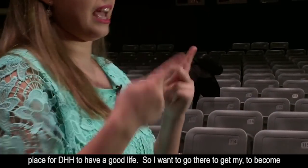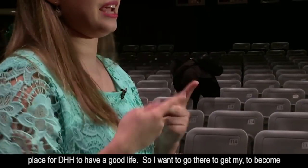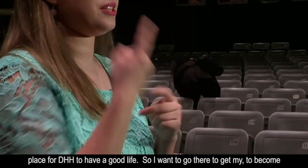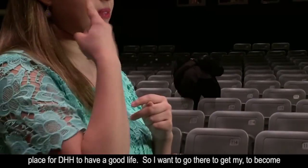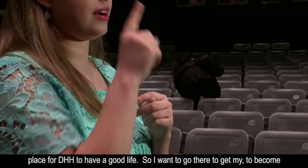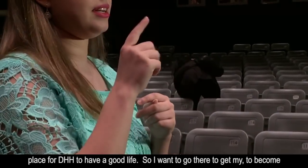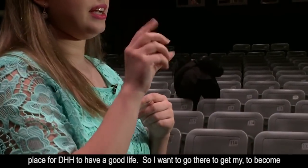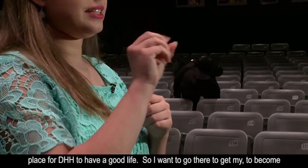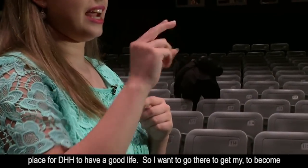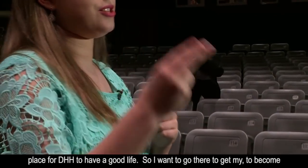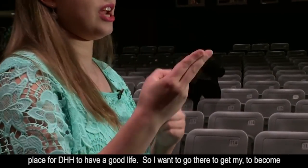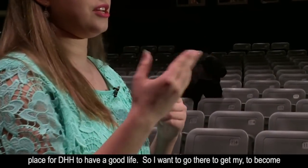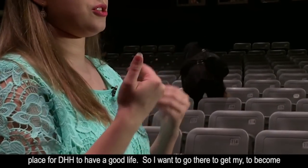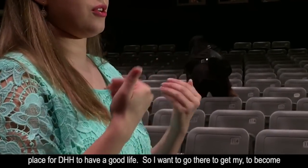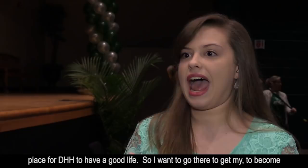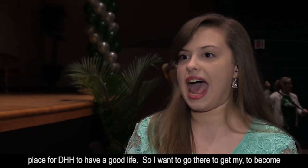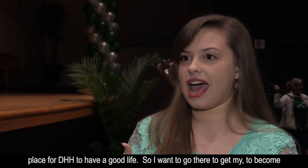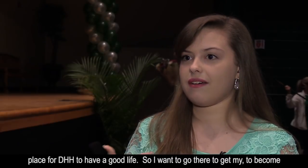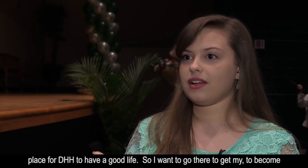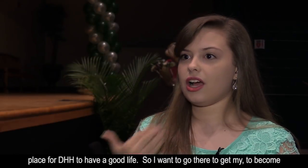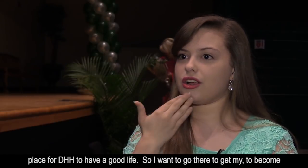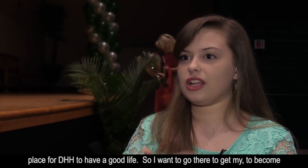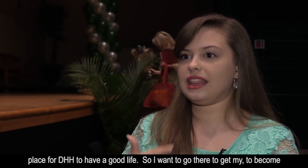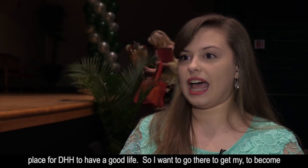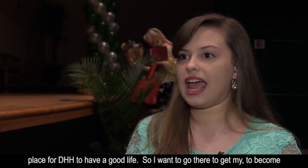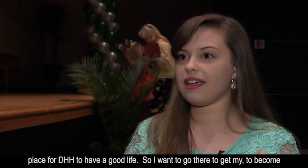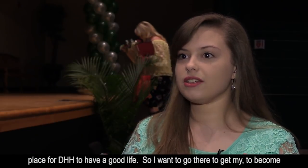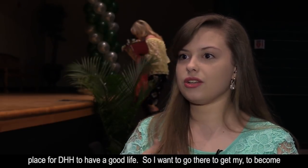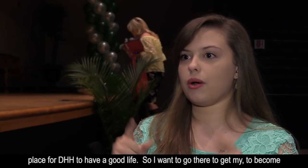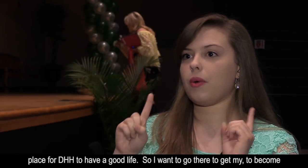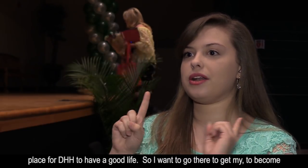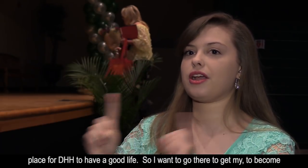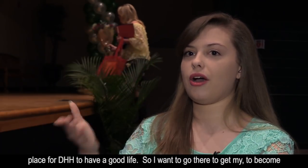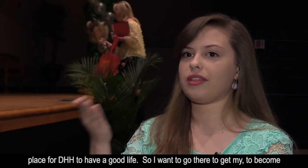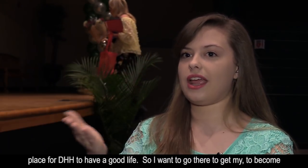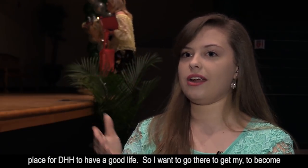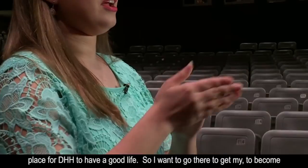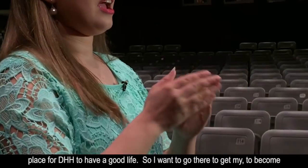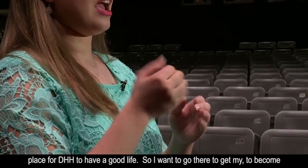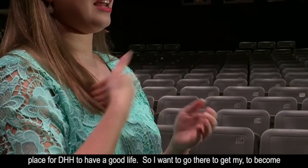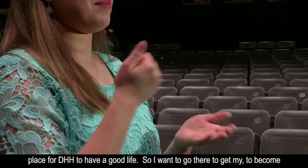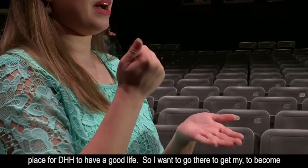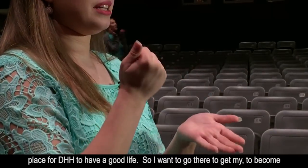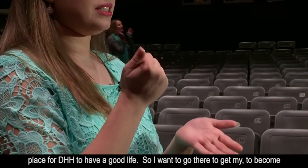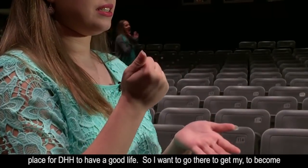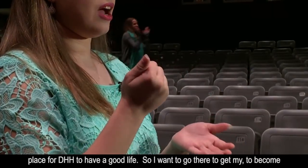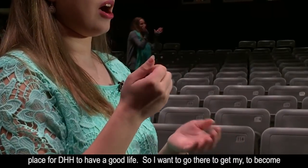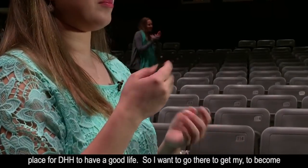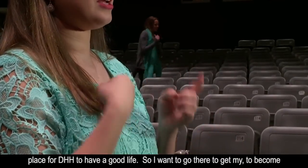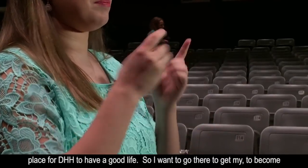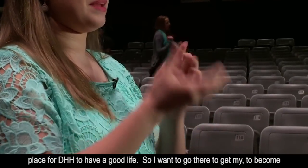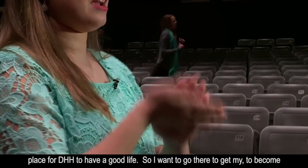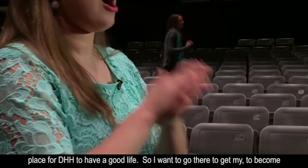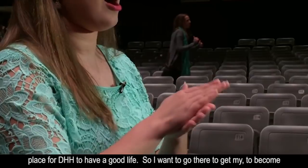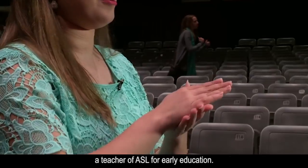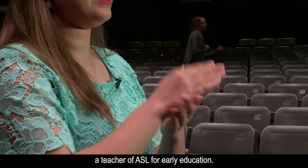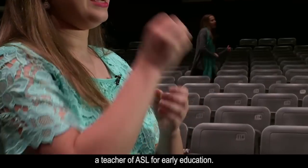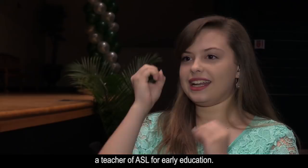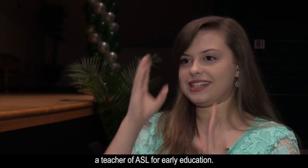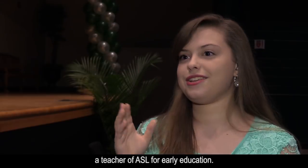place for DHH to have a good life. So I want to go there and get my and become a teacher